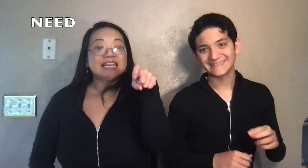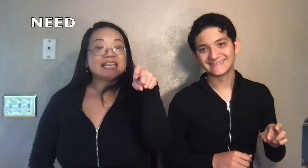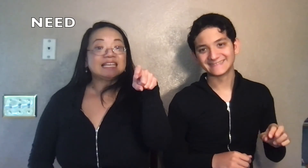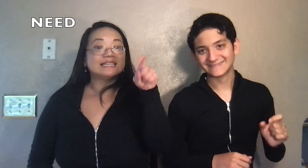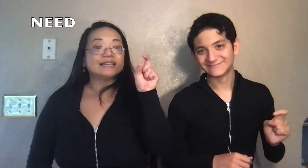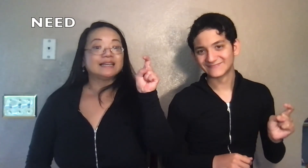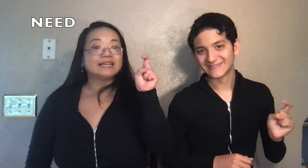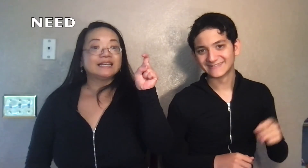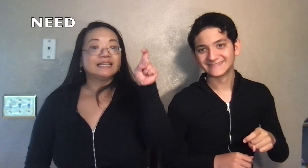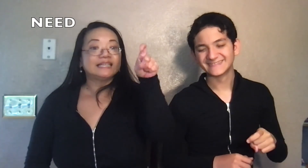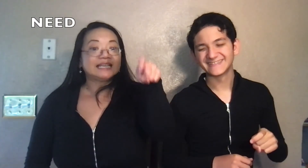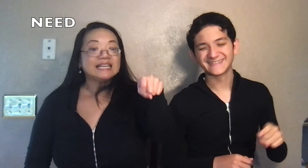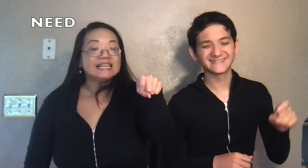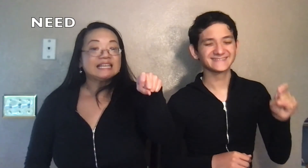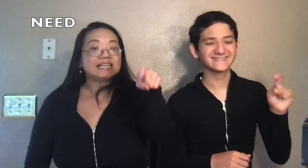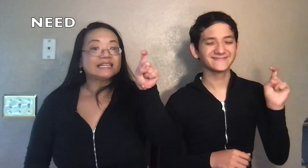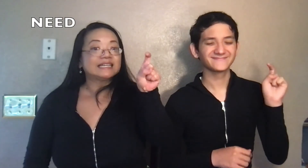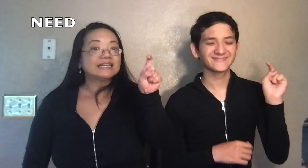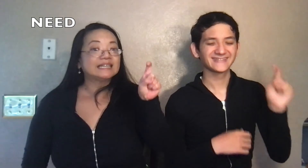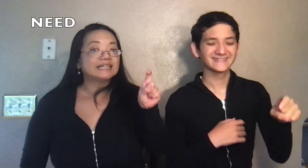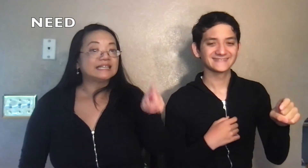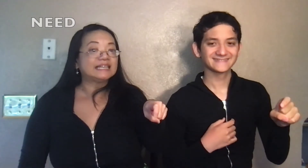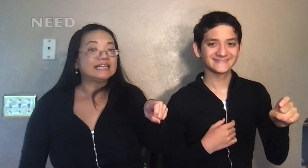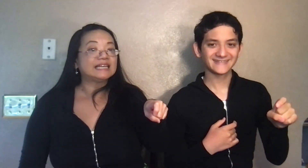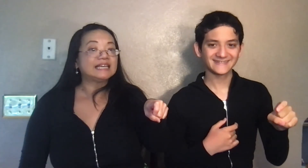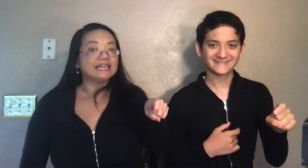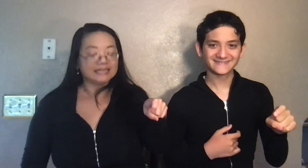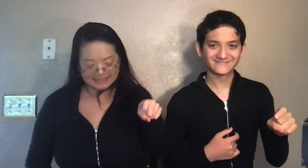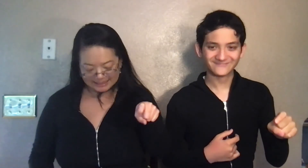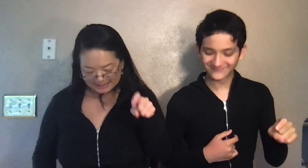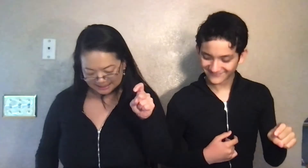Need. Need. Need.